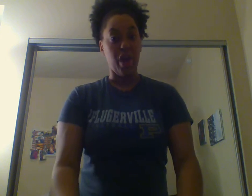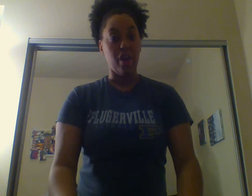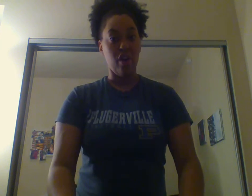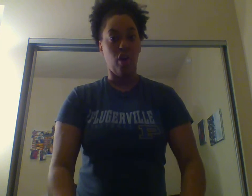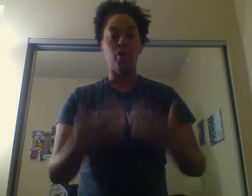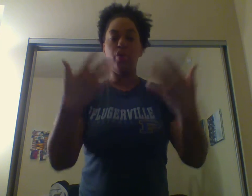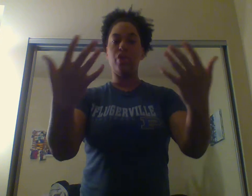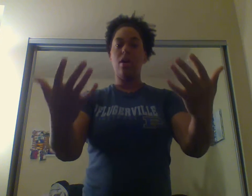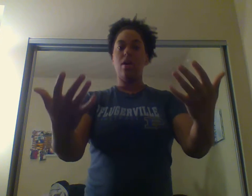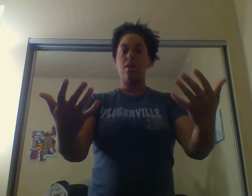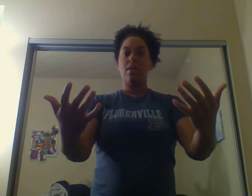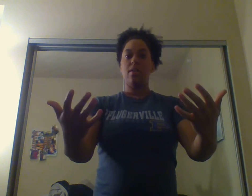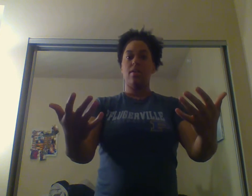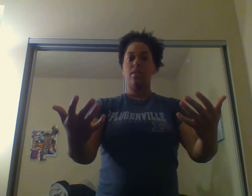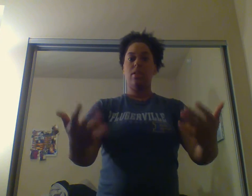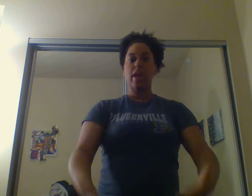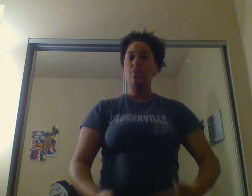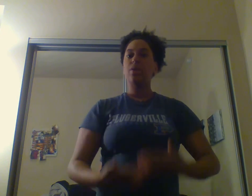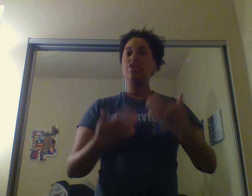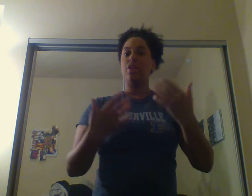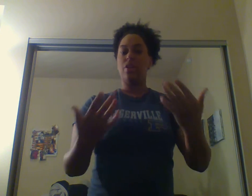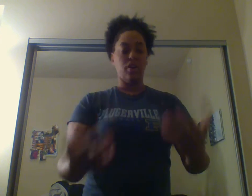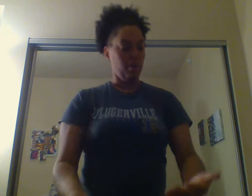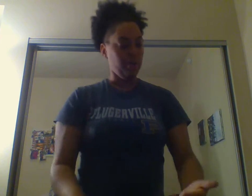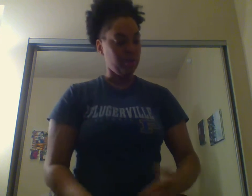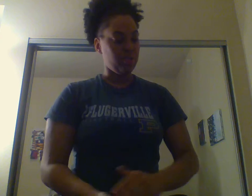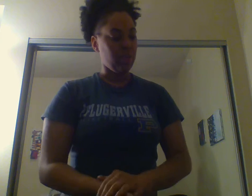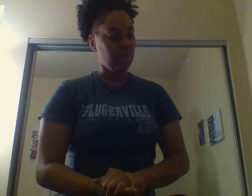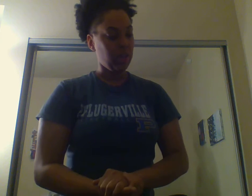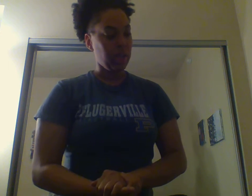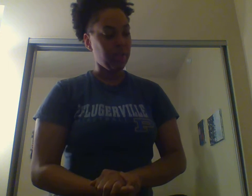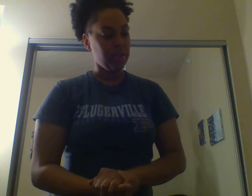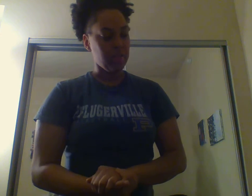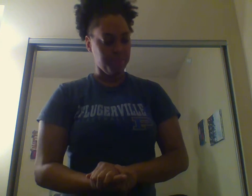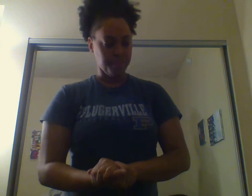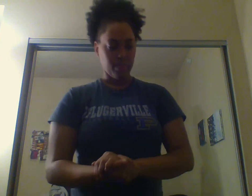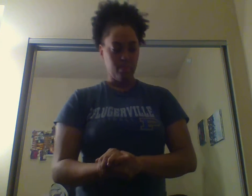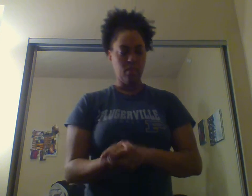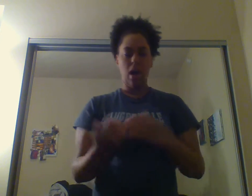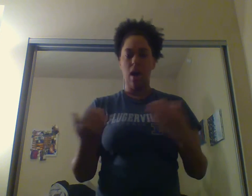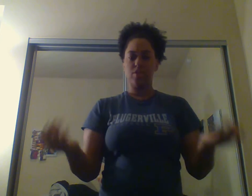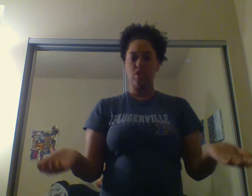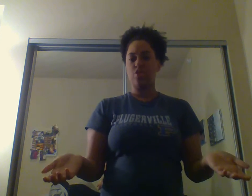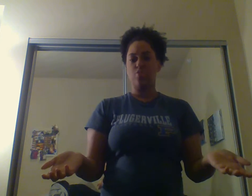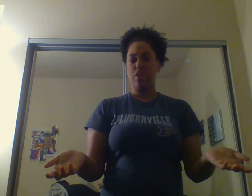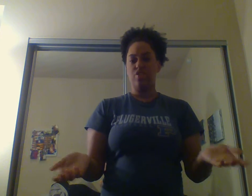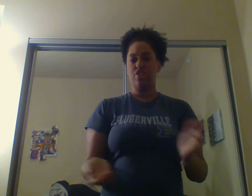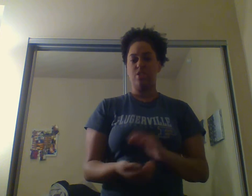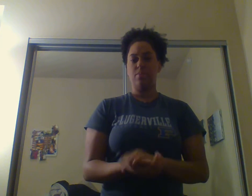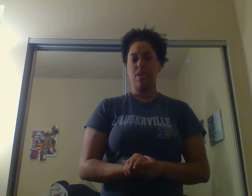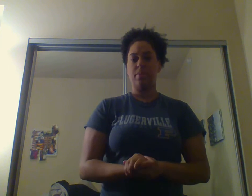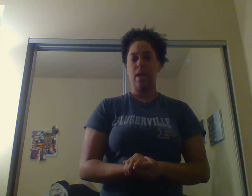their own language and their own usage of their language? So it's just really interesting to me that